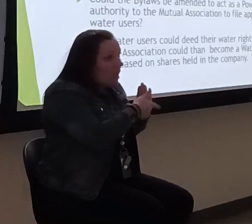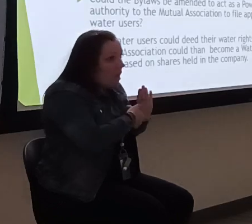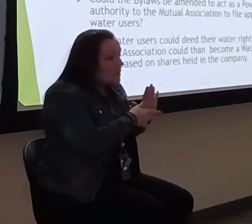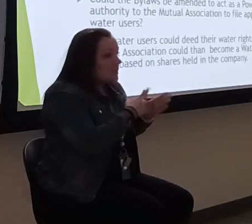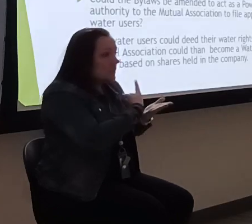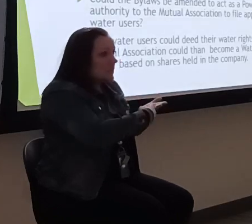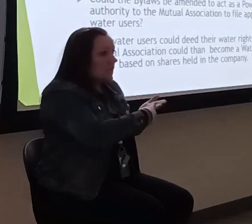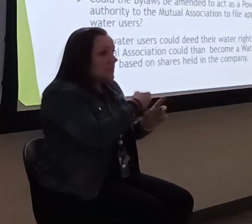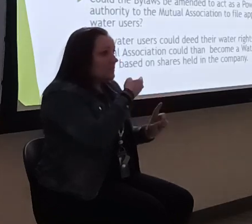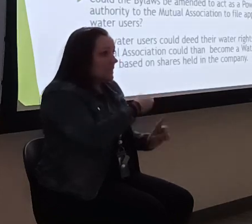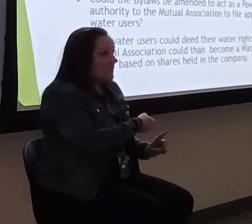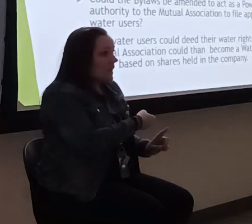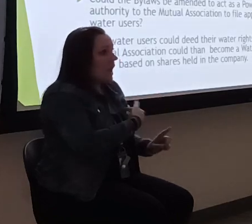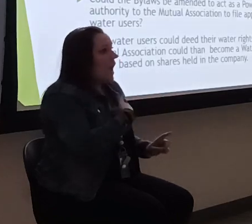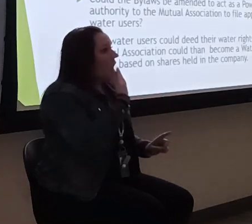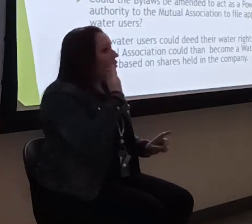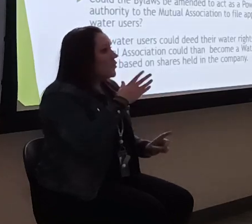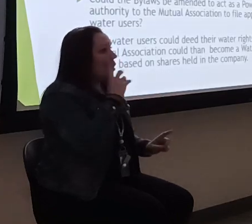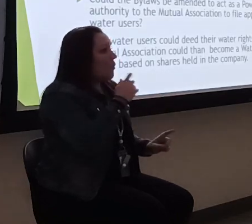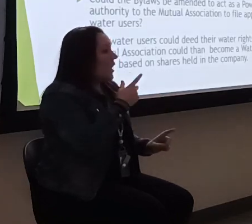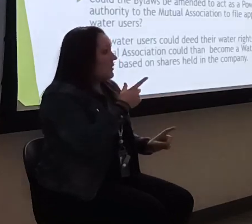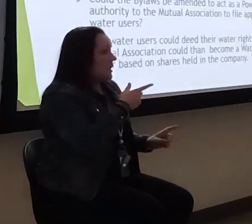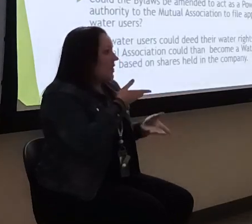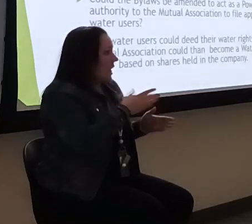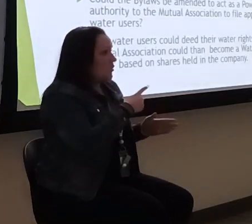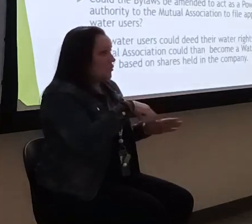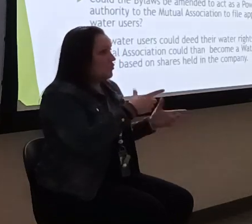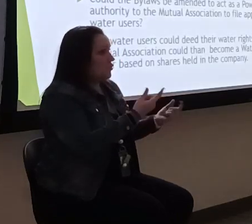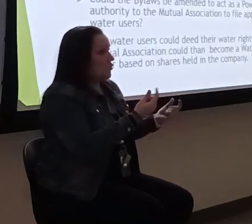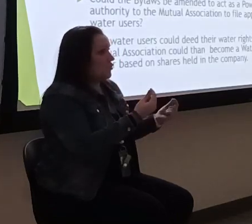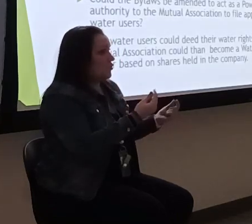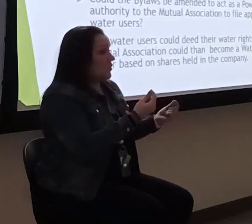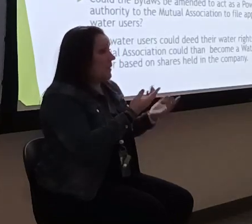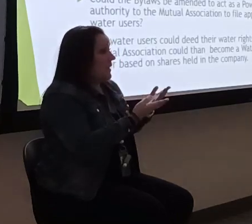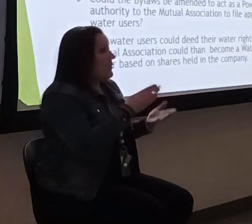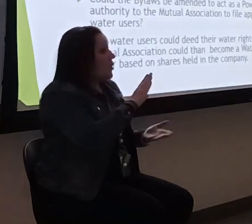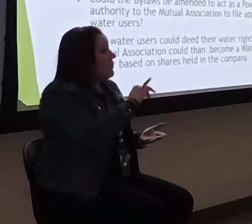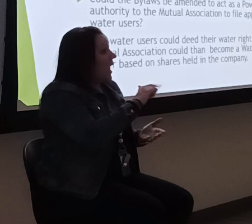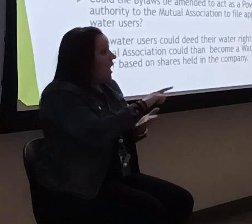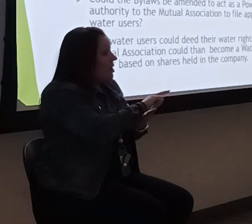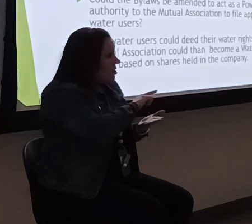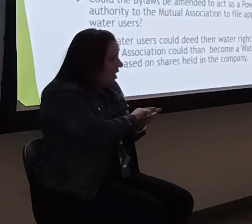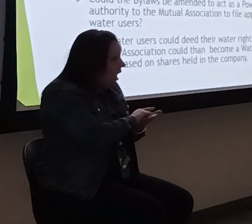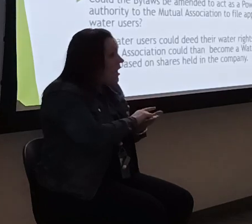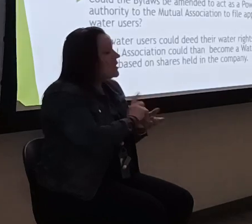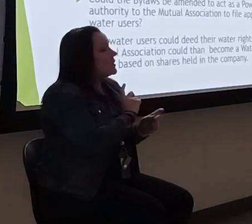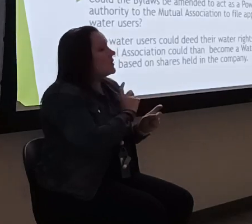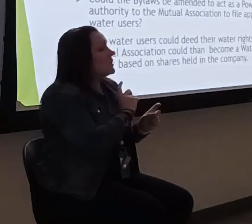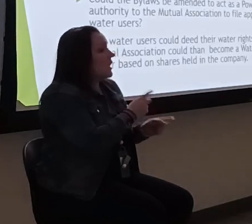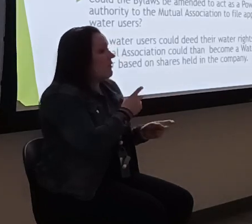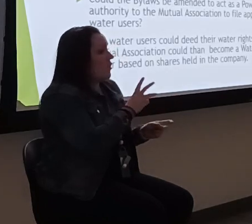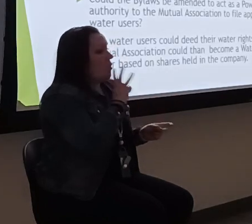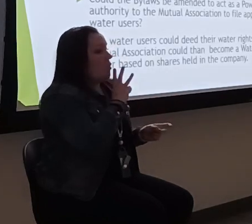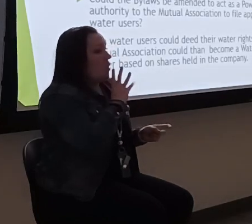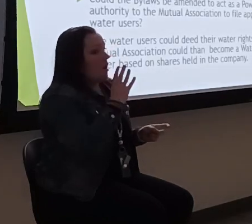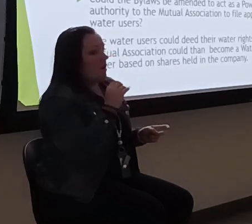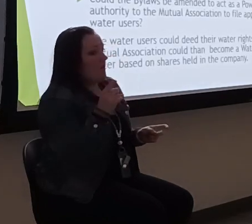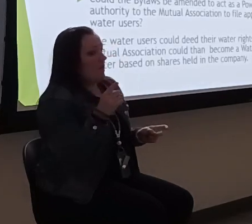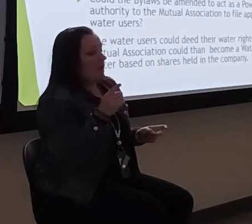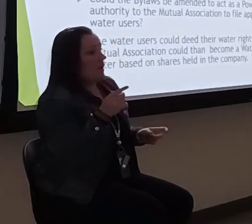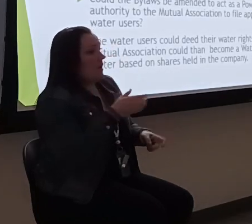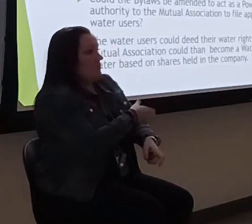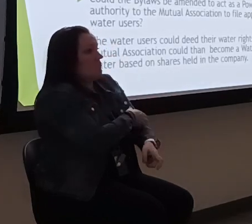talk about, I don't know what they entitle you to do. Maybe your bylaws give the water company a power of